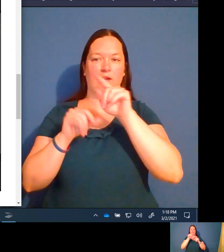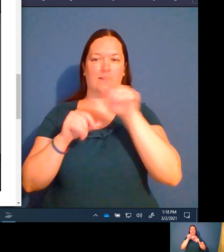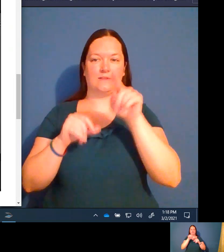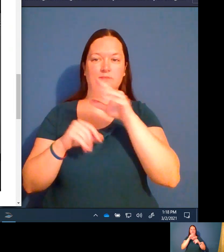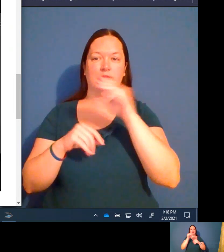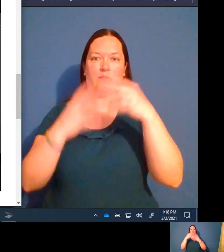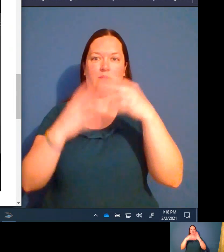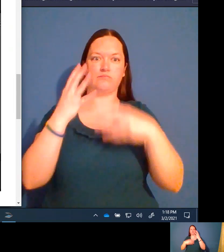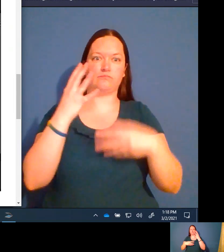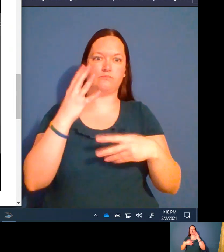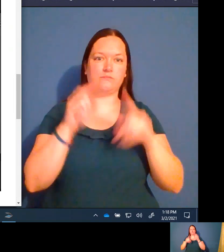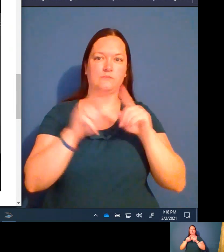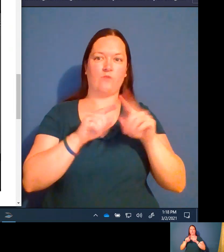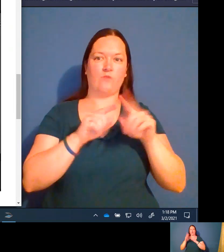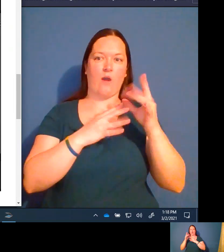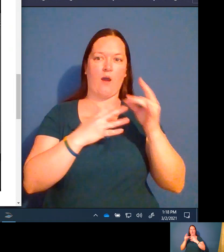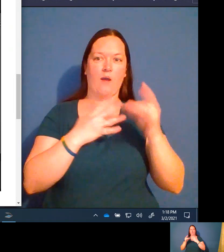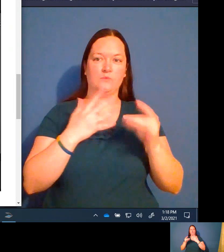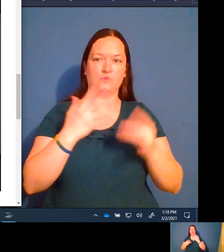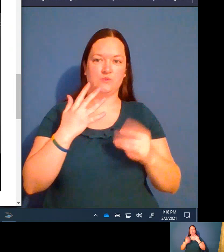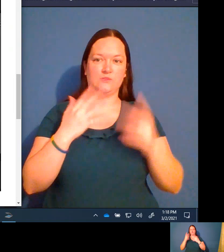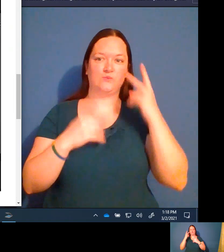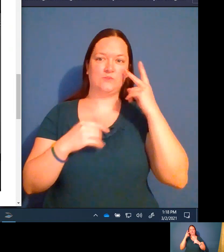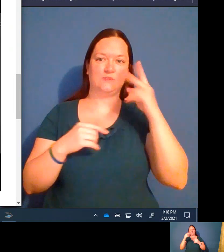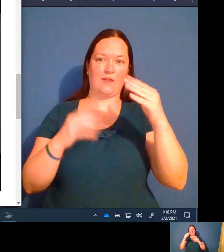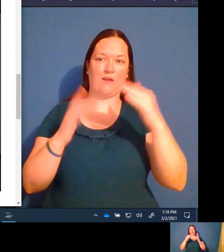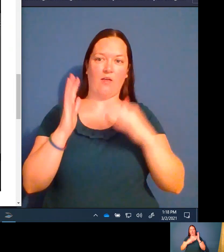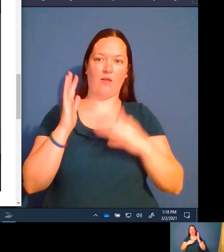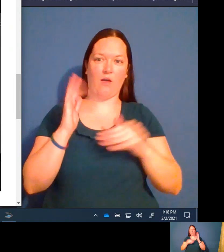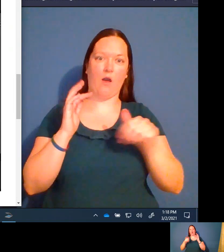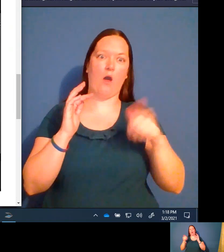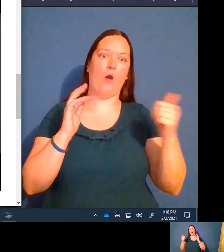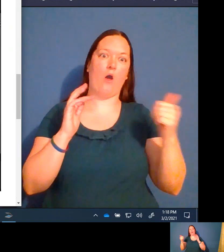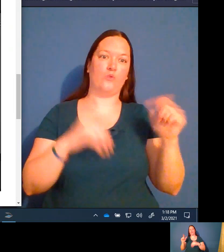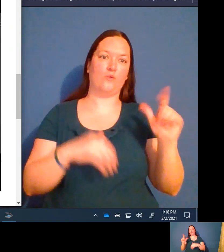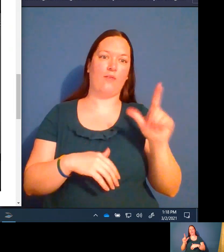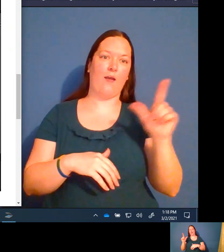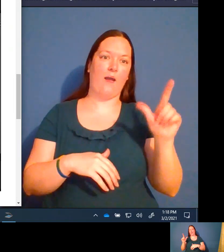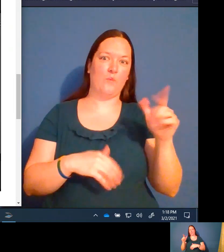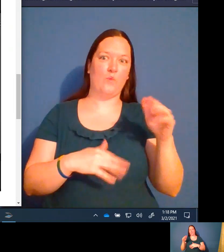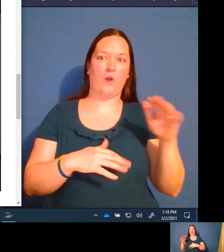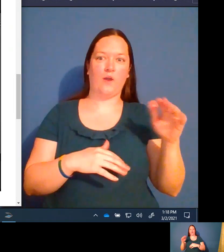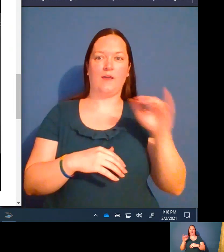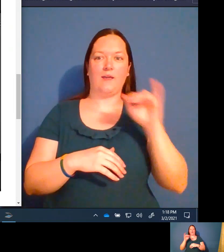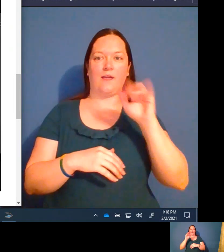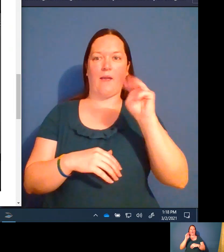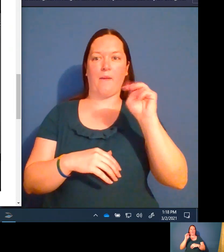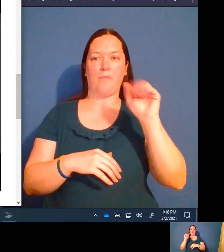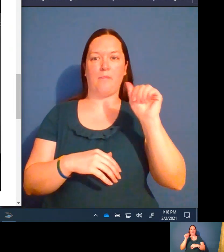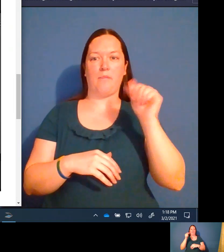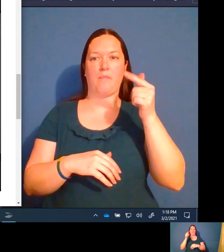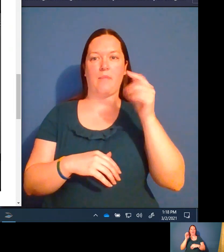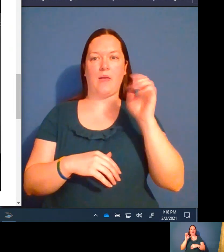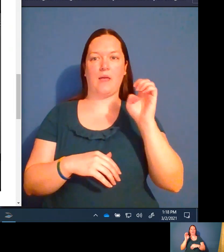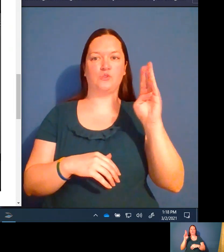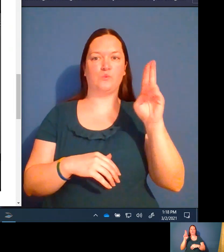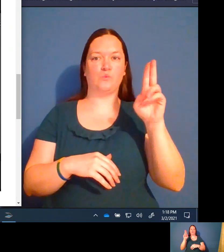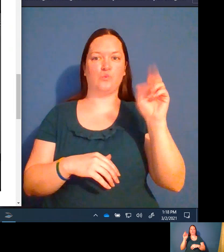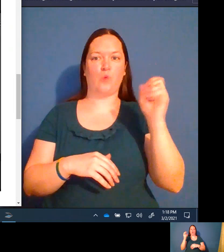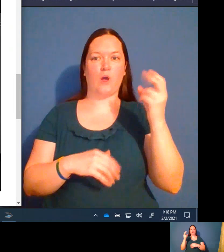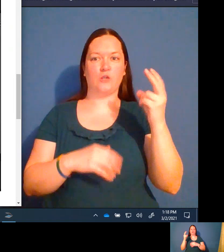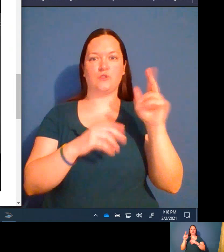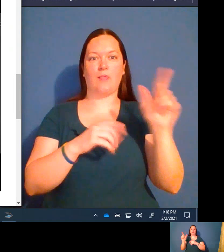a whole slew of options over here, and including going to other libraries, image brush library, not to mention